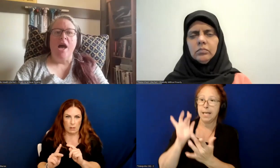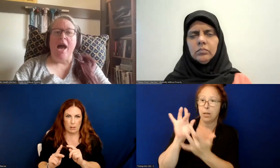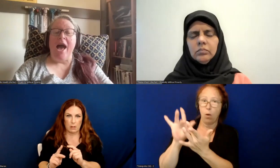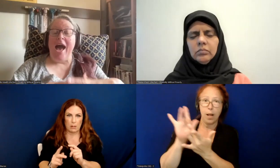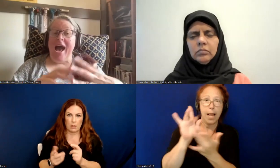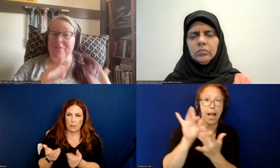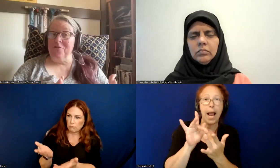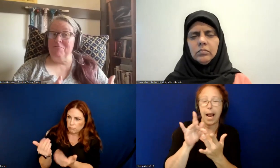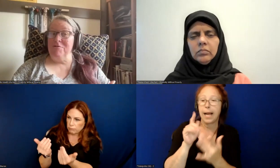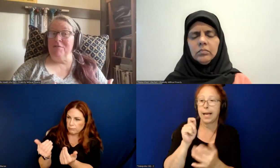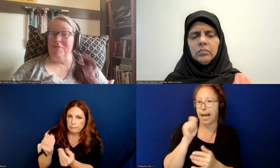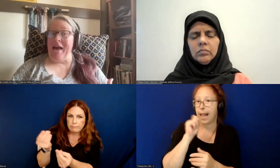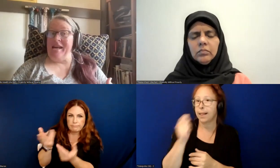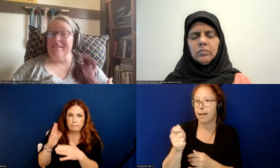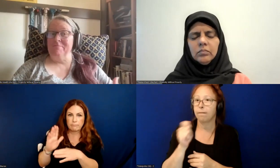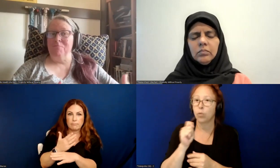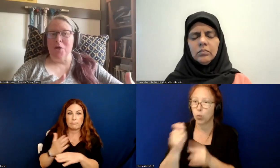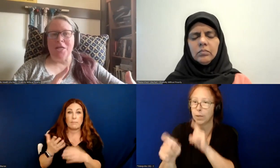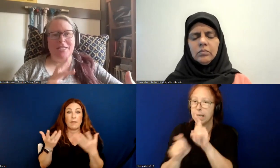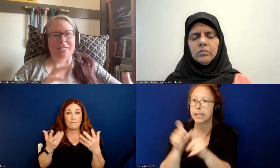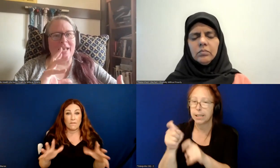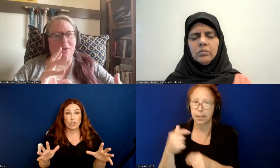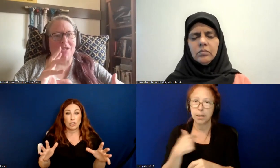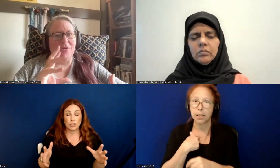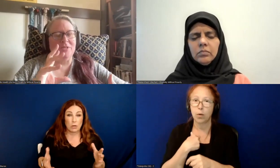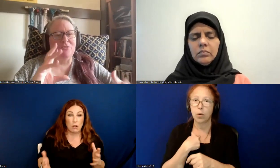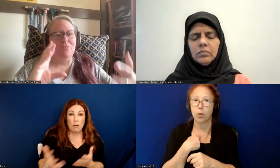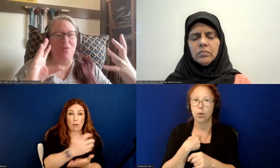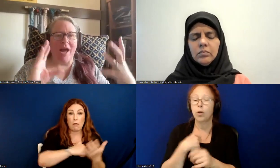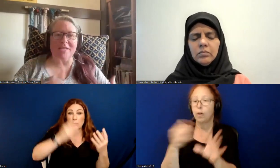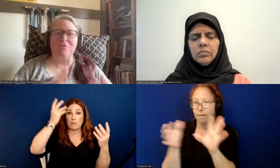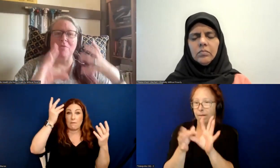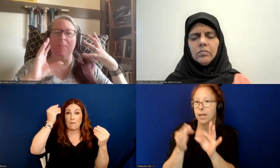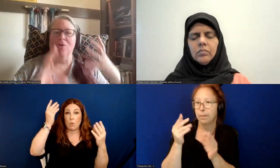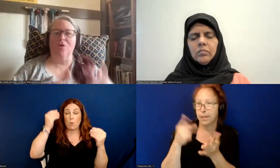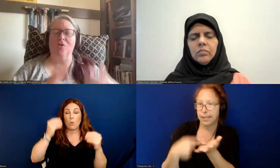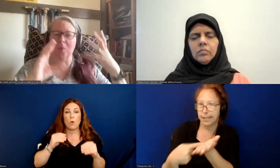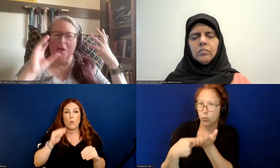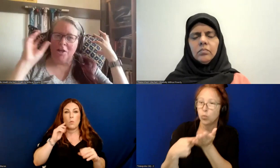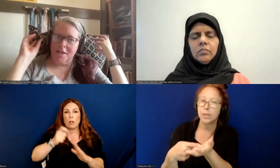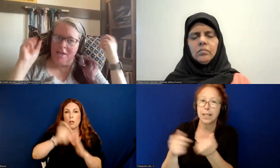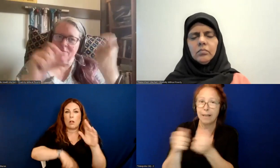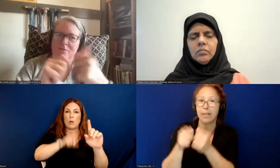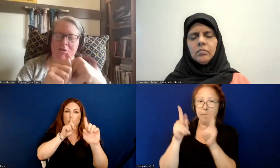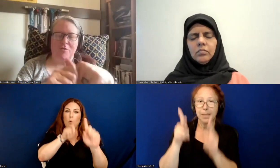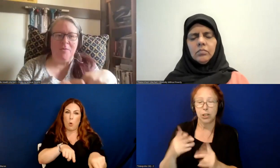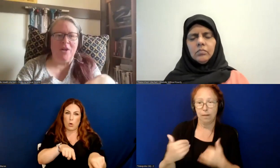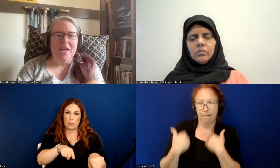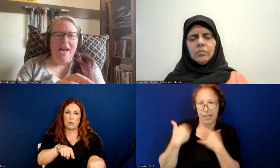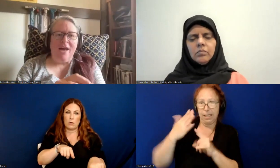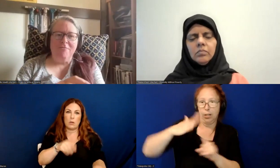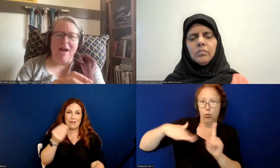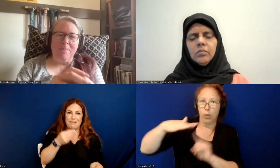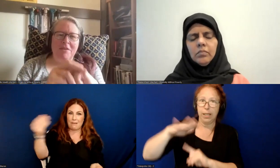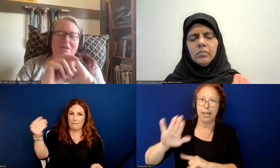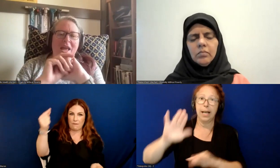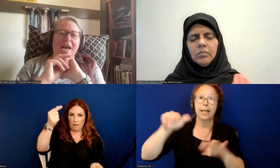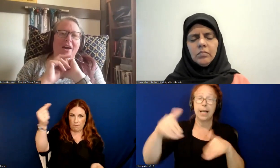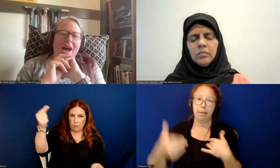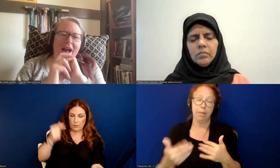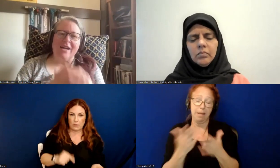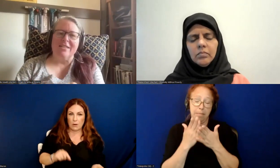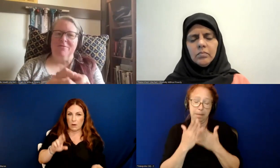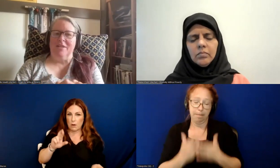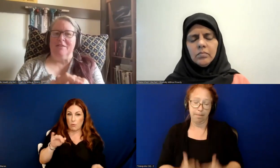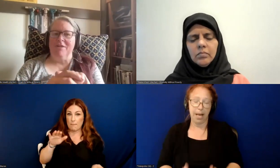situations. After all of that, we're going to write a report that we're going to give to government. And Rabia and